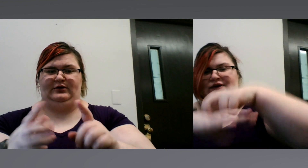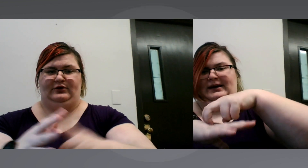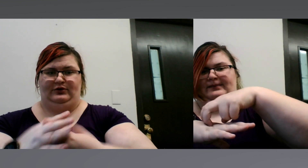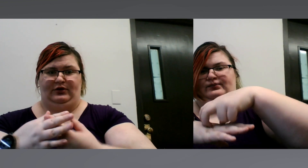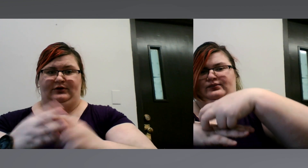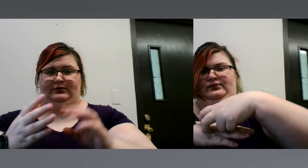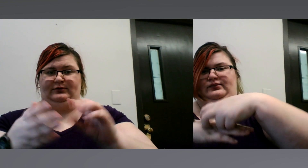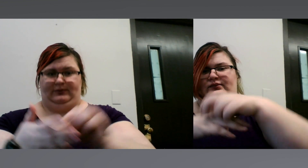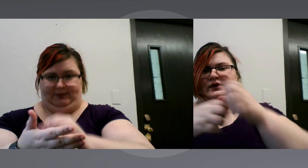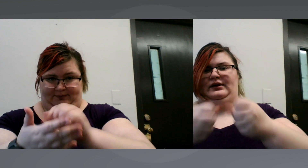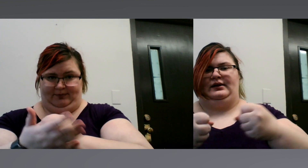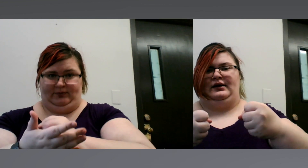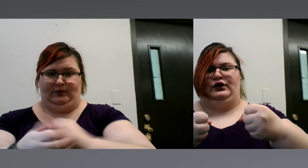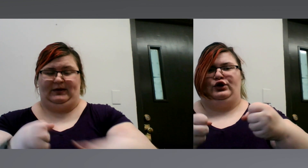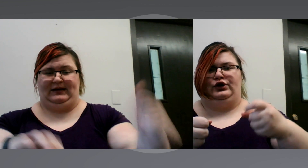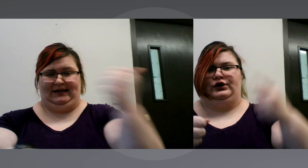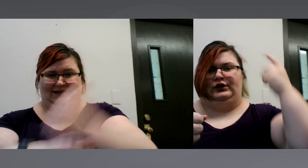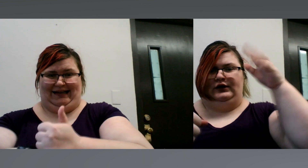Adam,